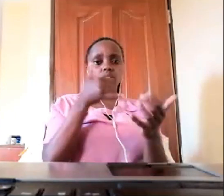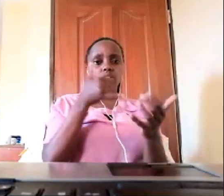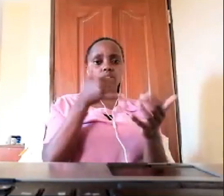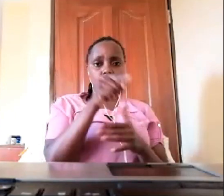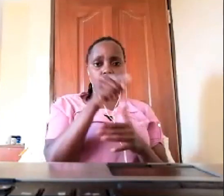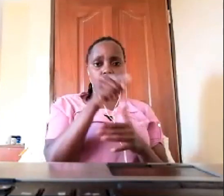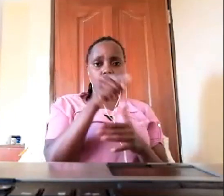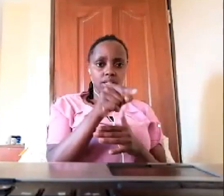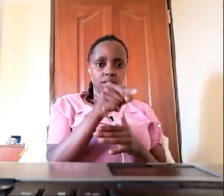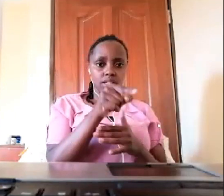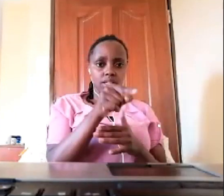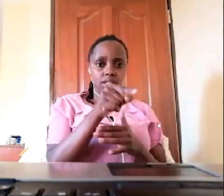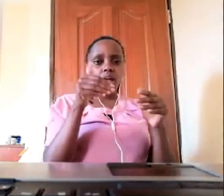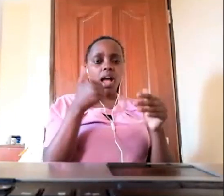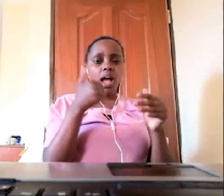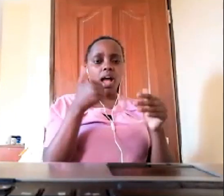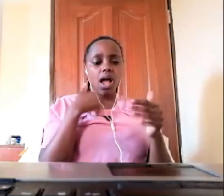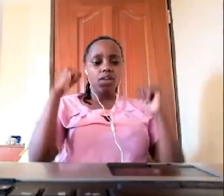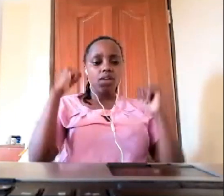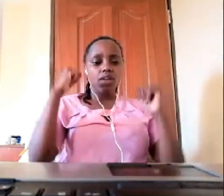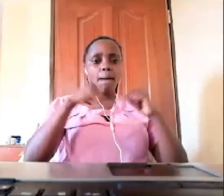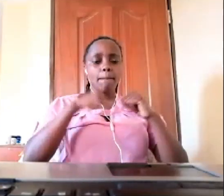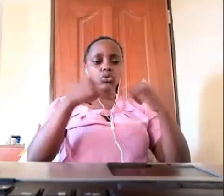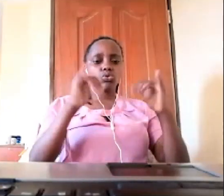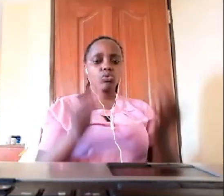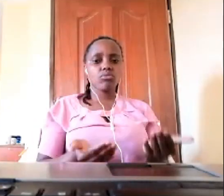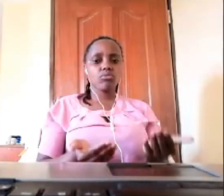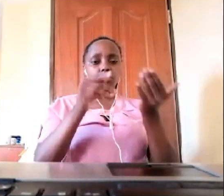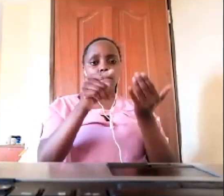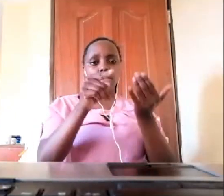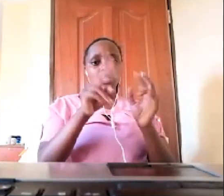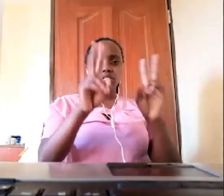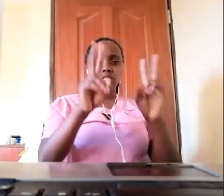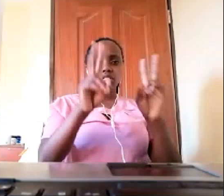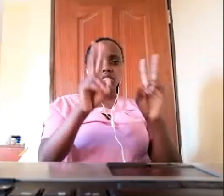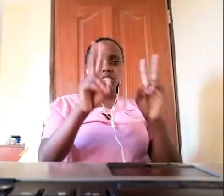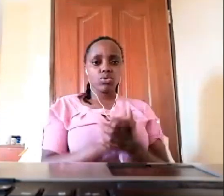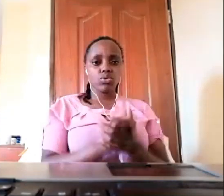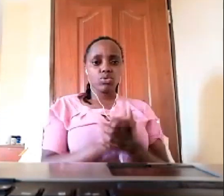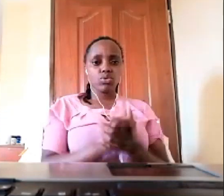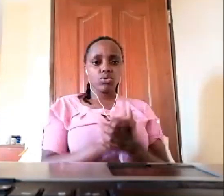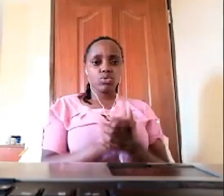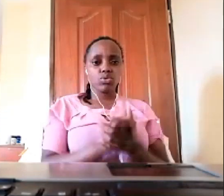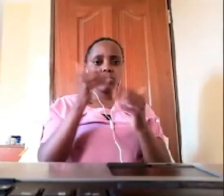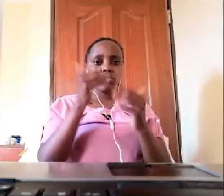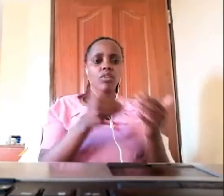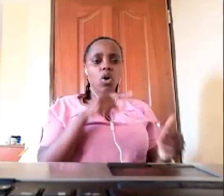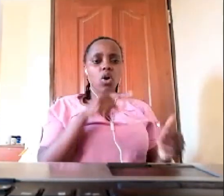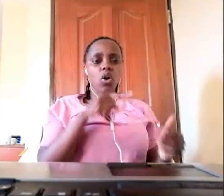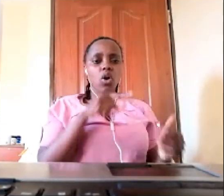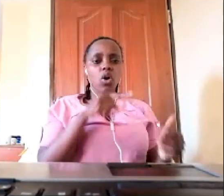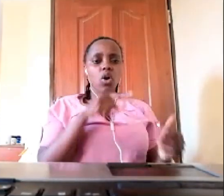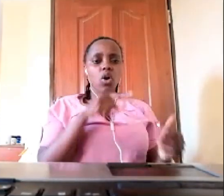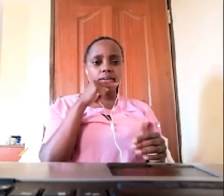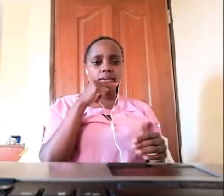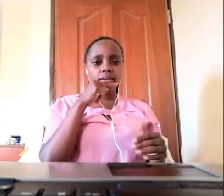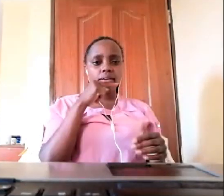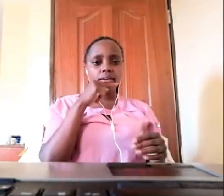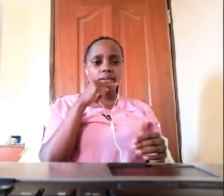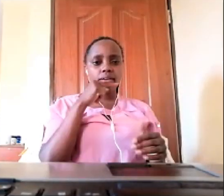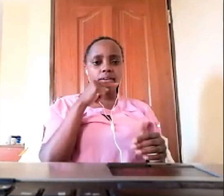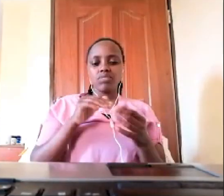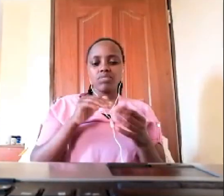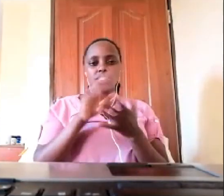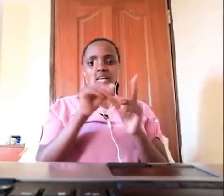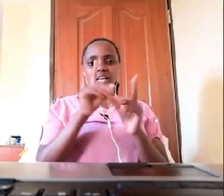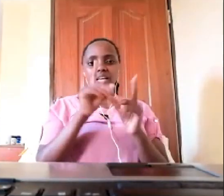engaging with this and have ability to escalate these issues. So we can welcome comments on that in the chat box about how